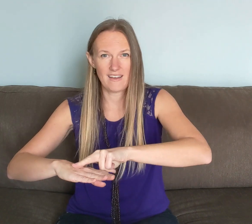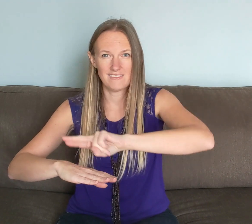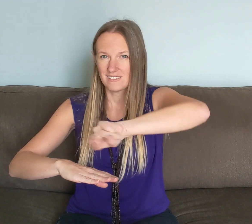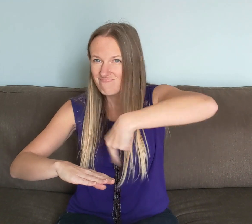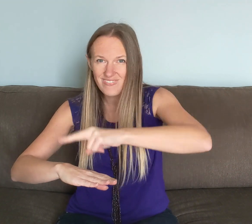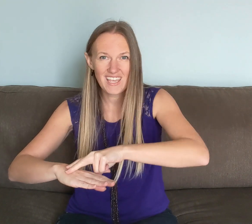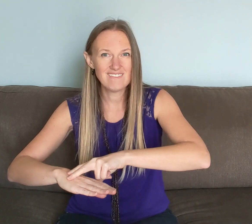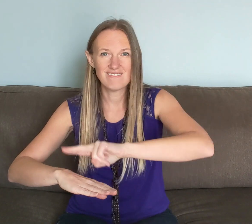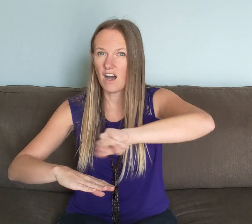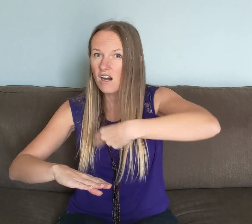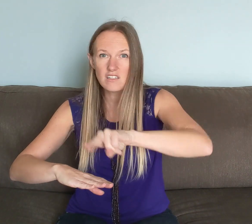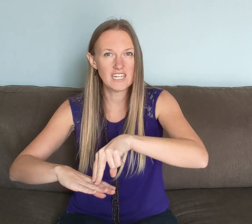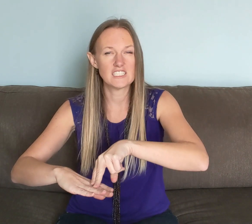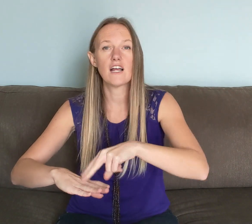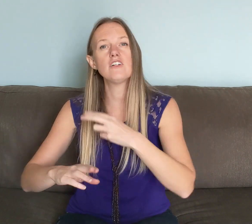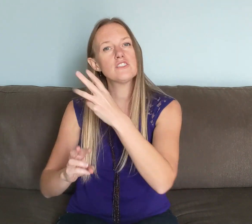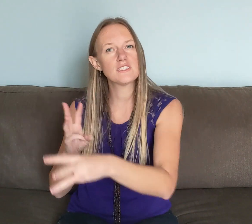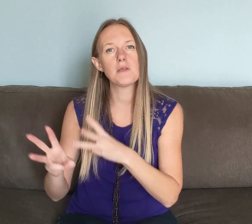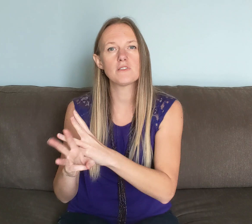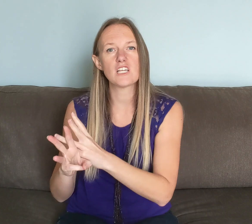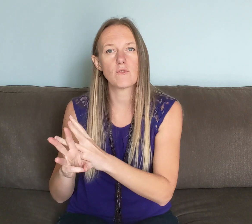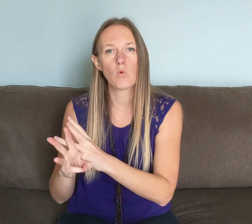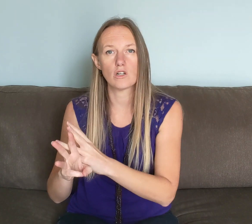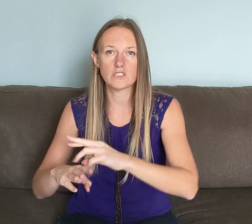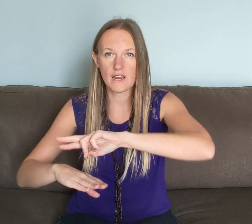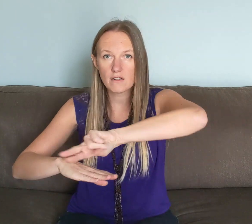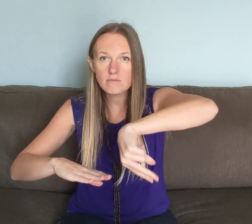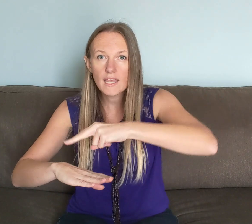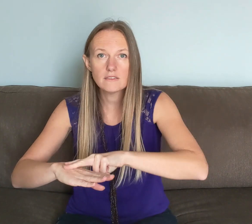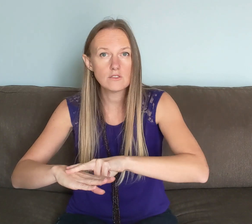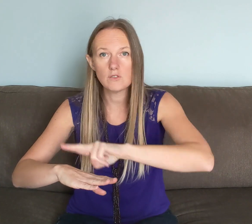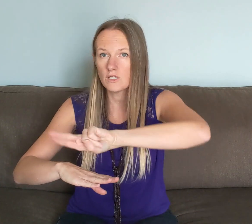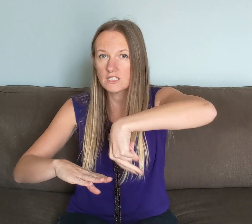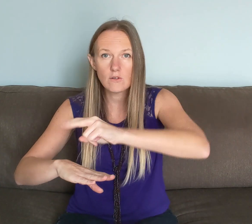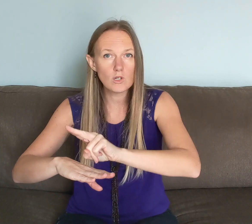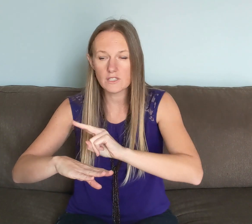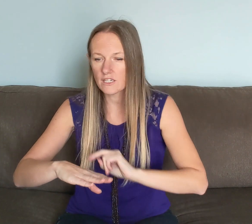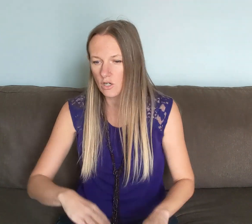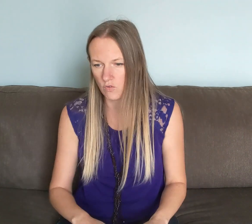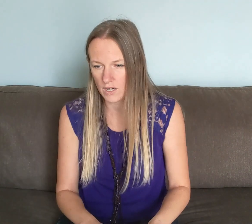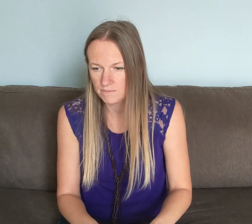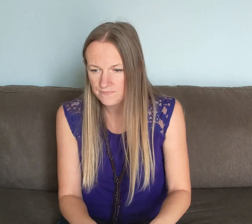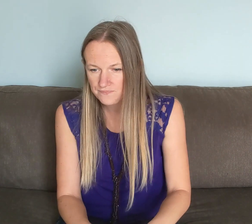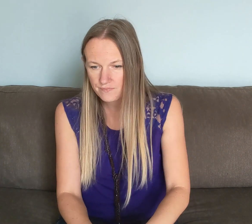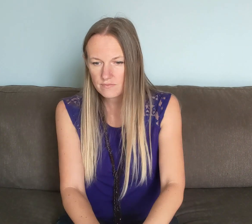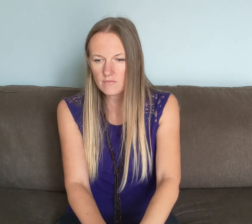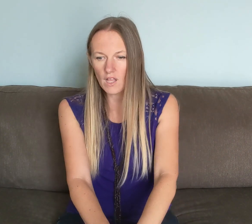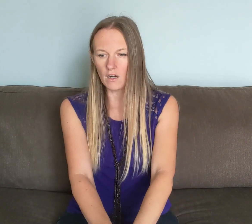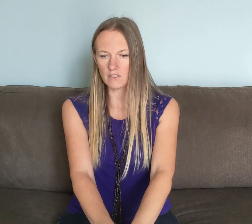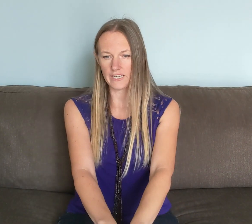around, okay? All creation. I've also seen people sign world there, okay? So if you want to sign world there, go for it. All